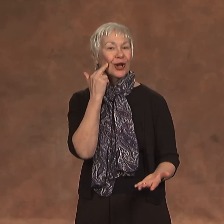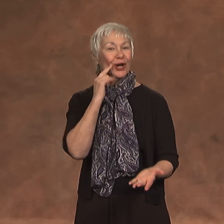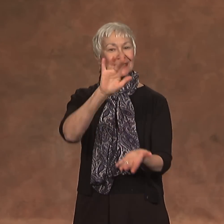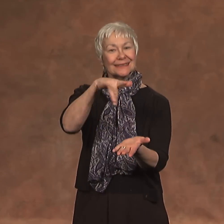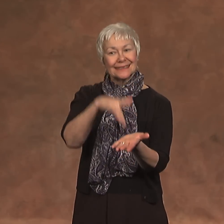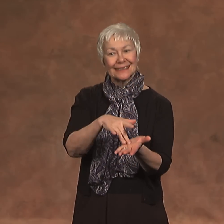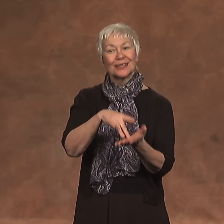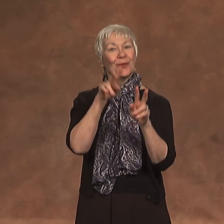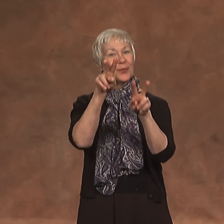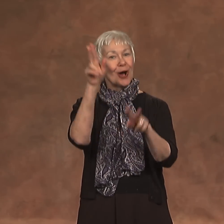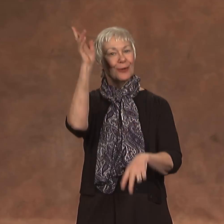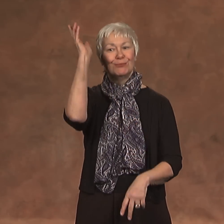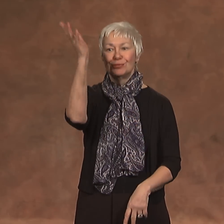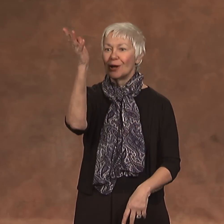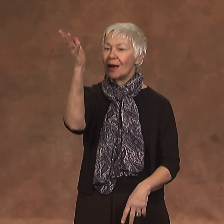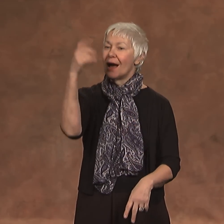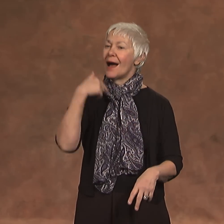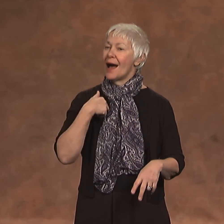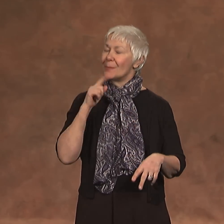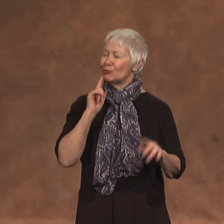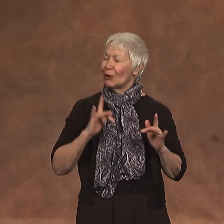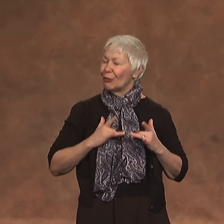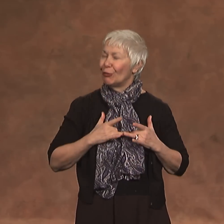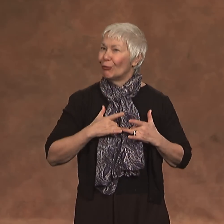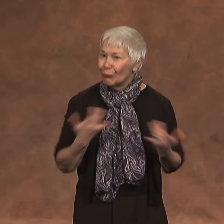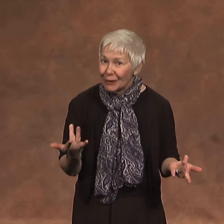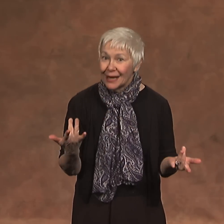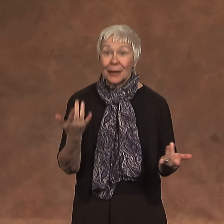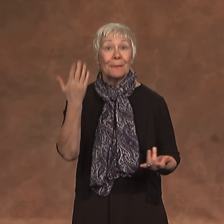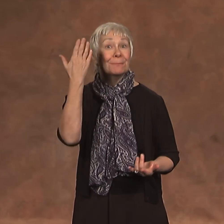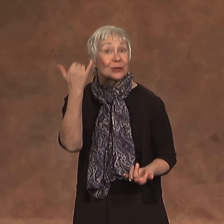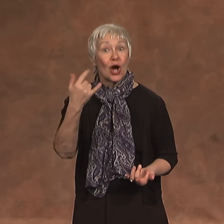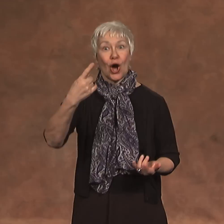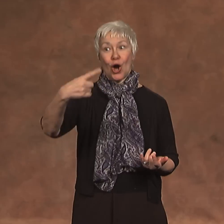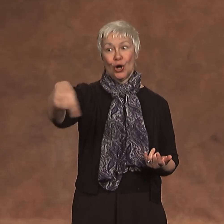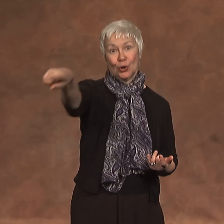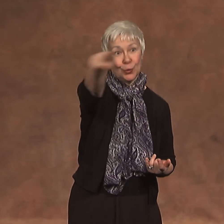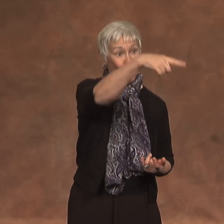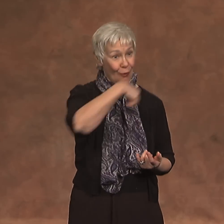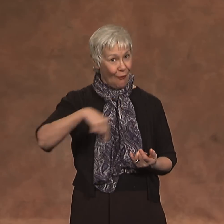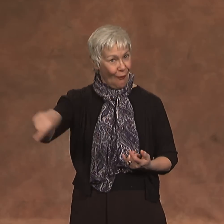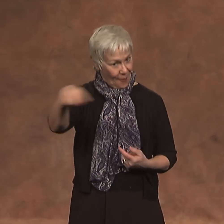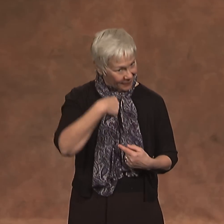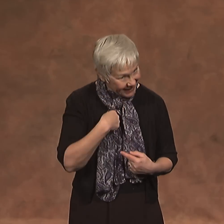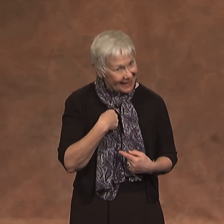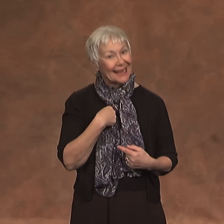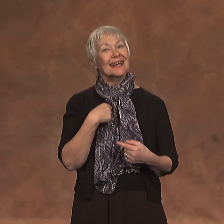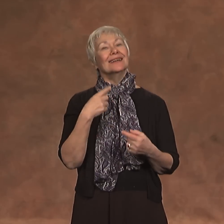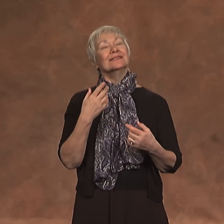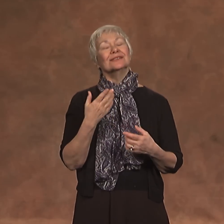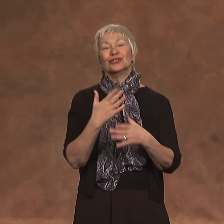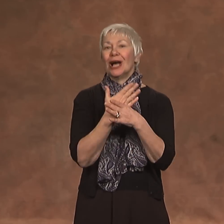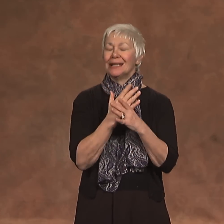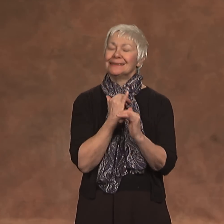by the Clare Center. I am thrilled to be here because all of us share the same